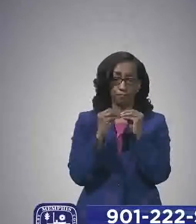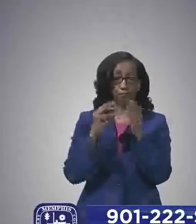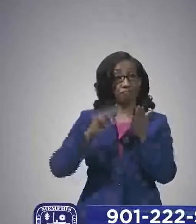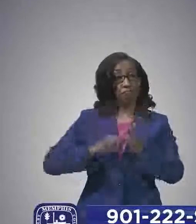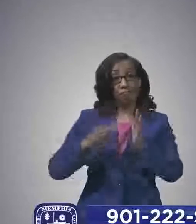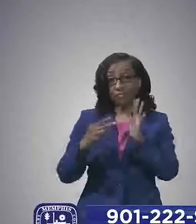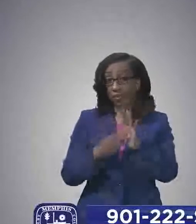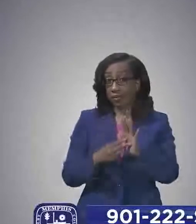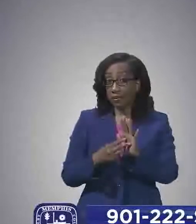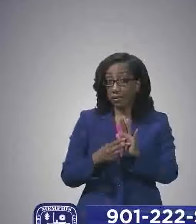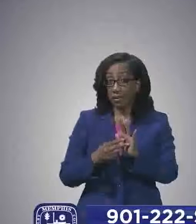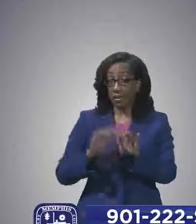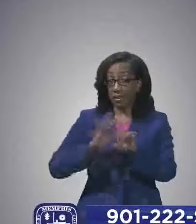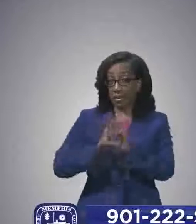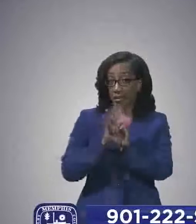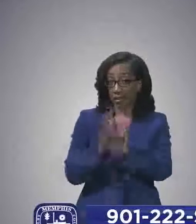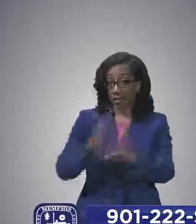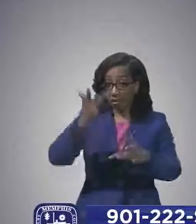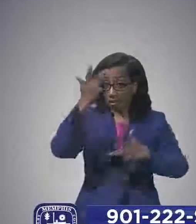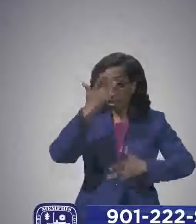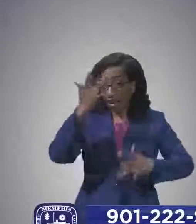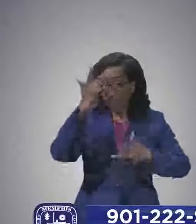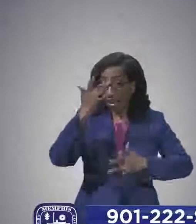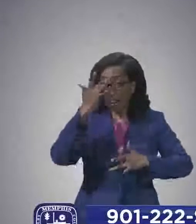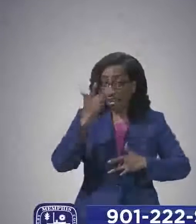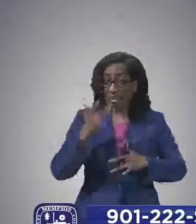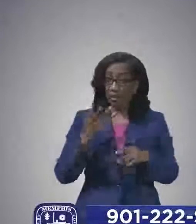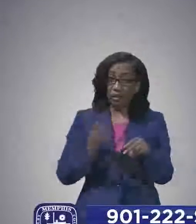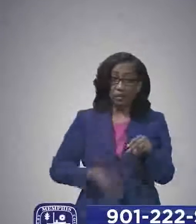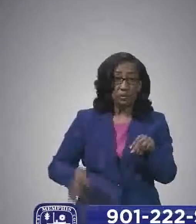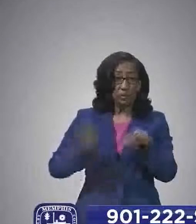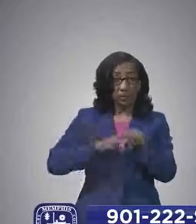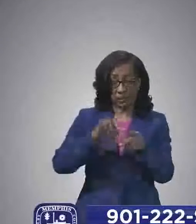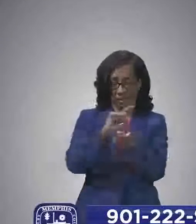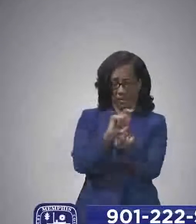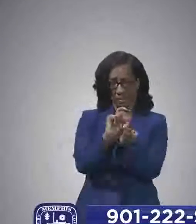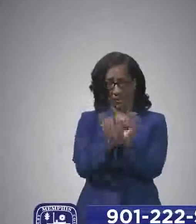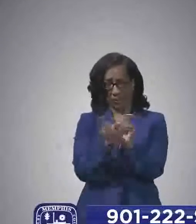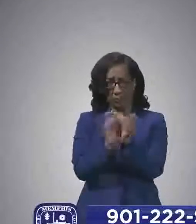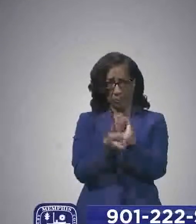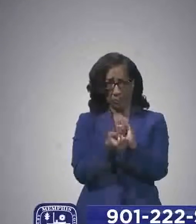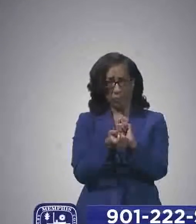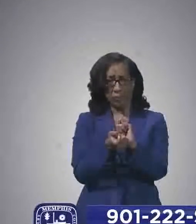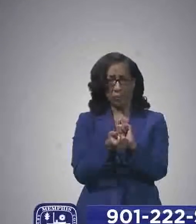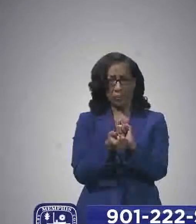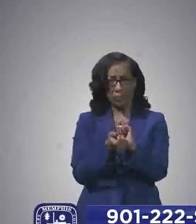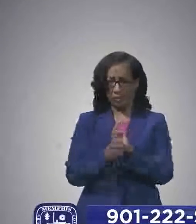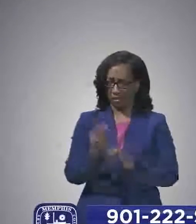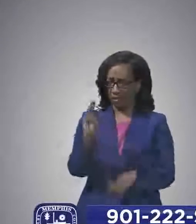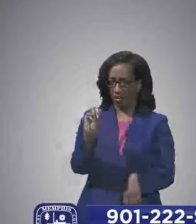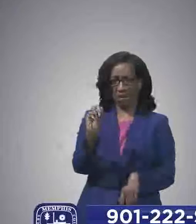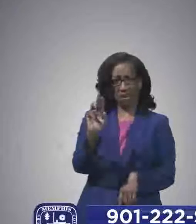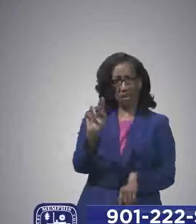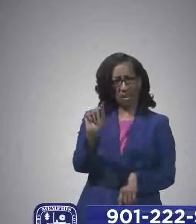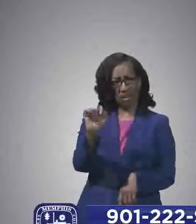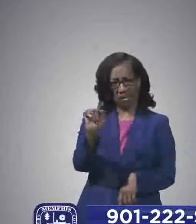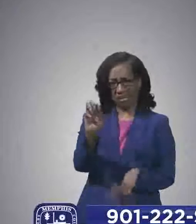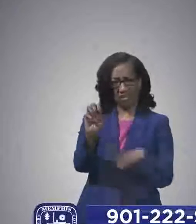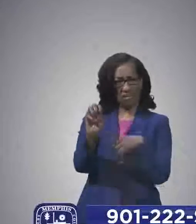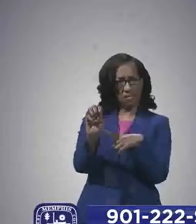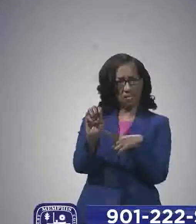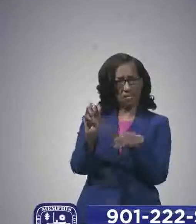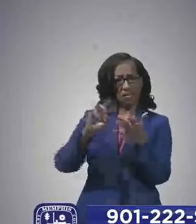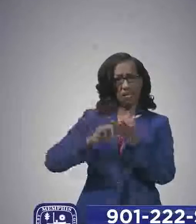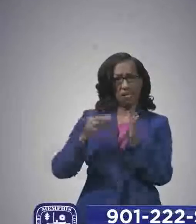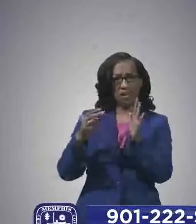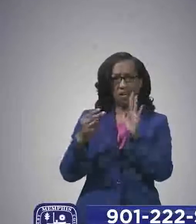the virus to mutate more. And a mutated virus